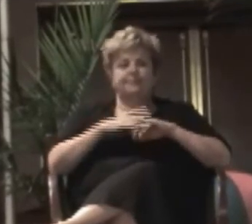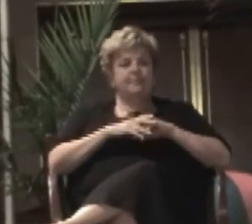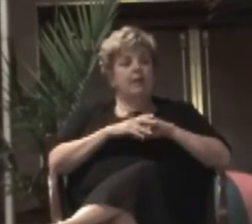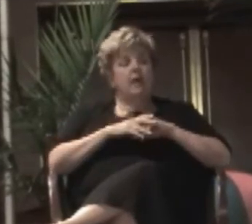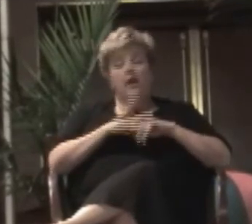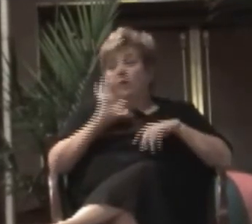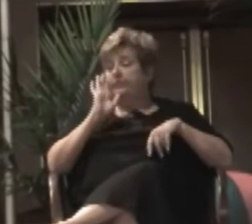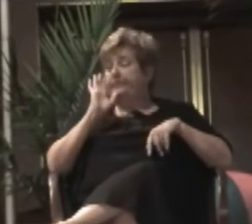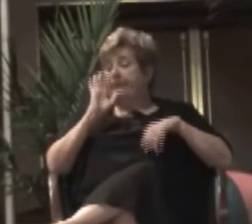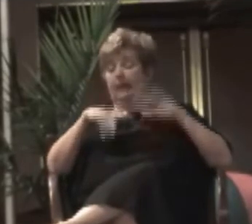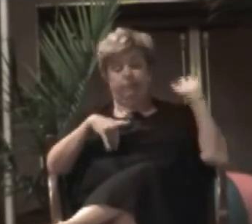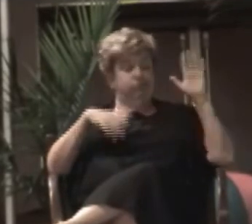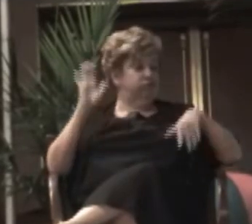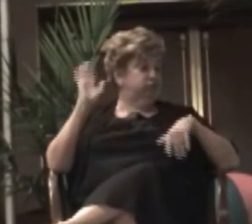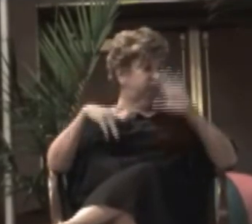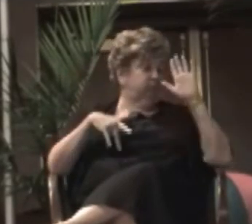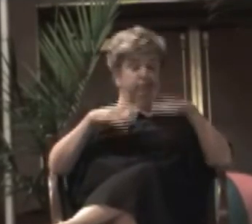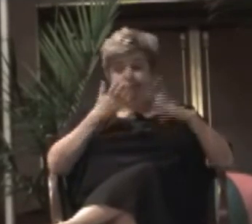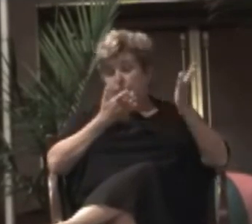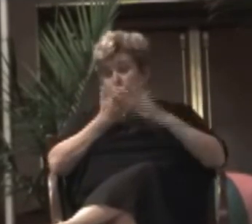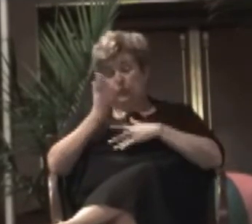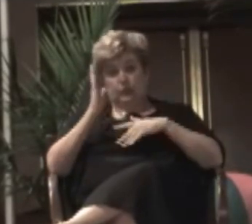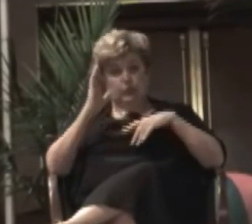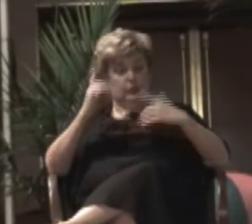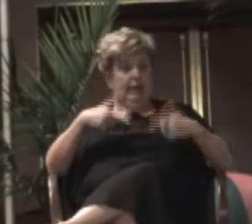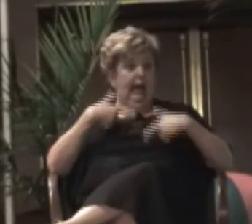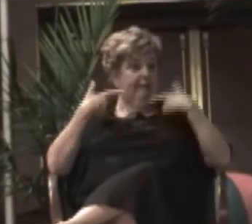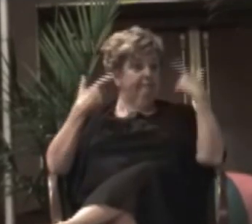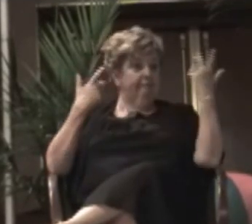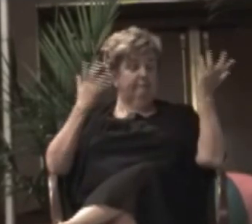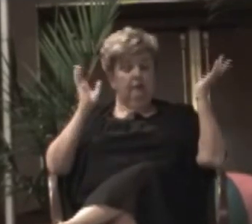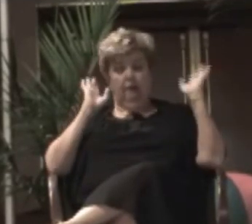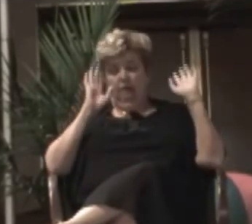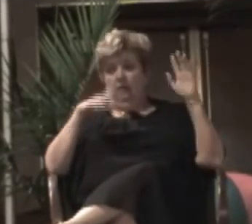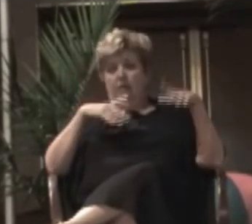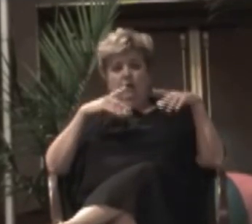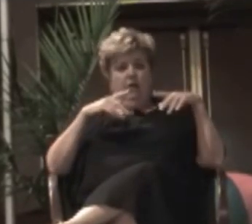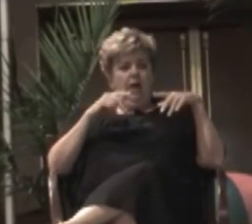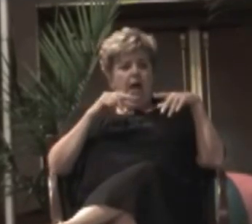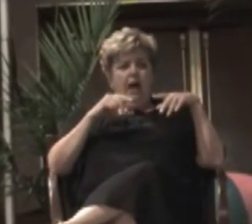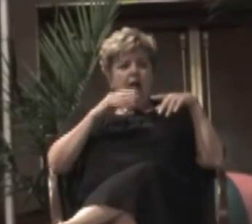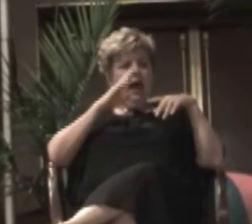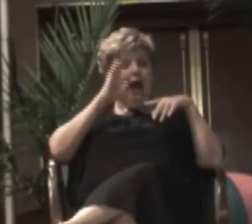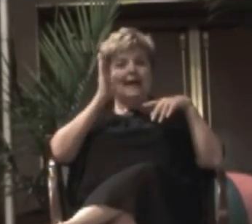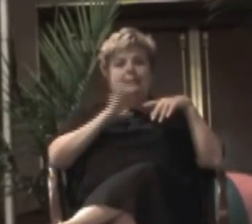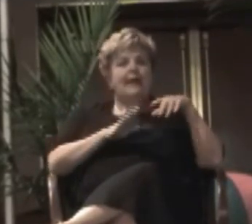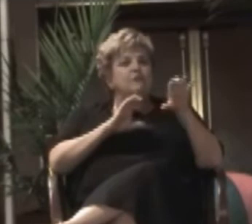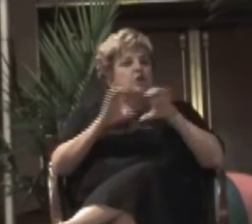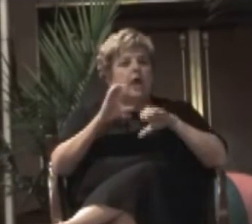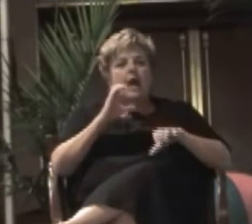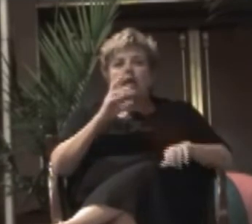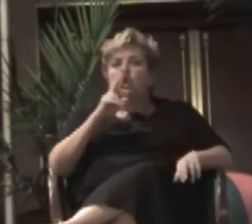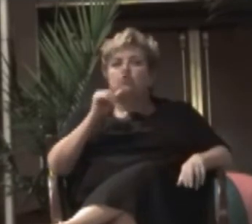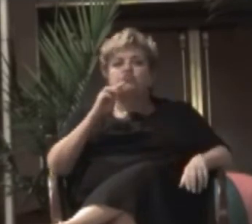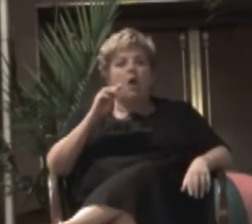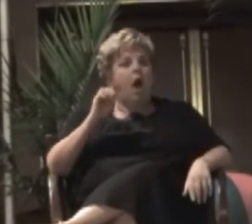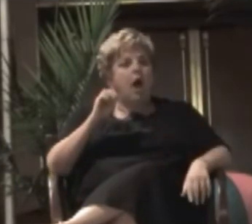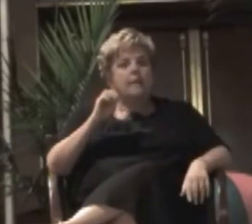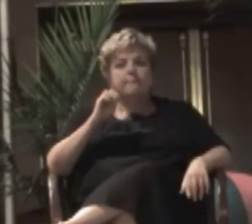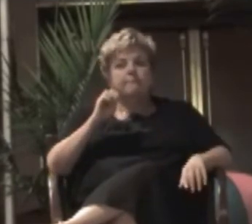like a social wrecking ball. I wasn't a criminal. I'd never done a crime in my life with any deliberation. I mean, I've done a lot